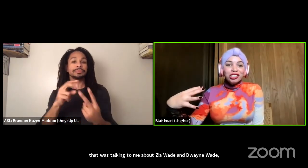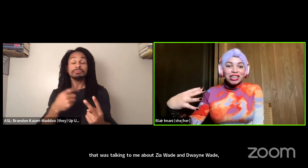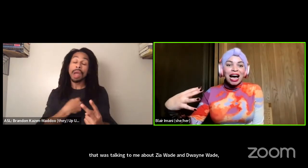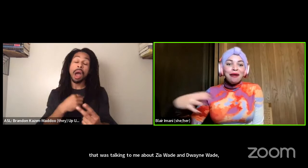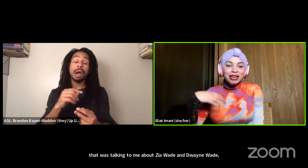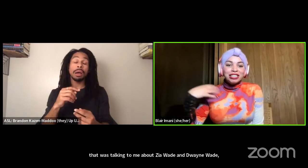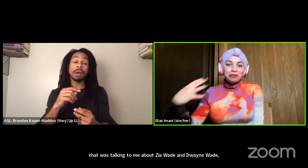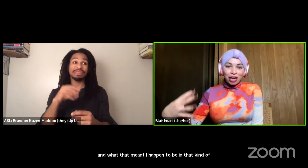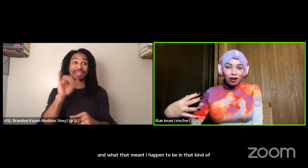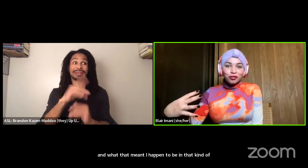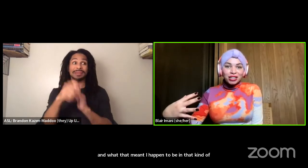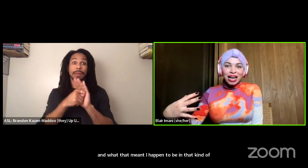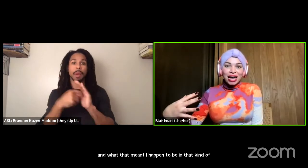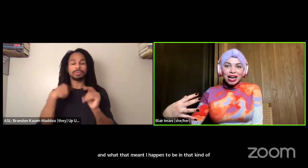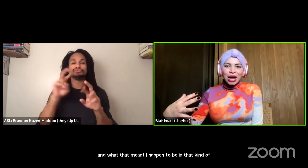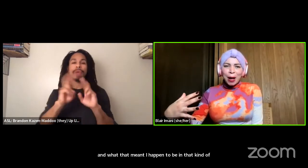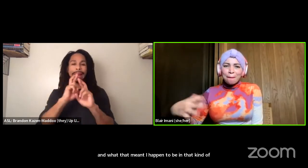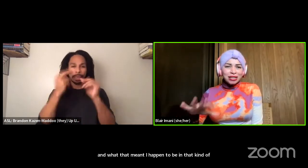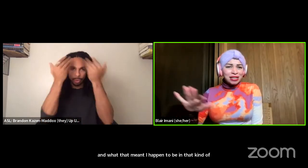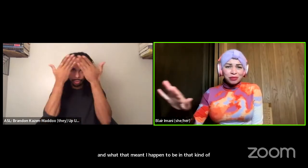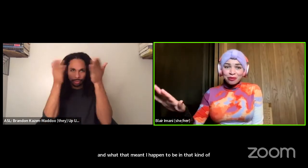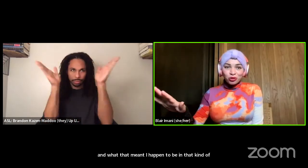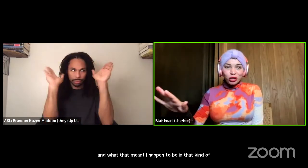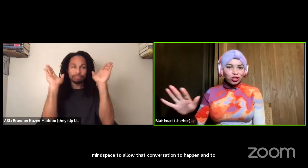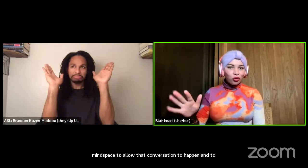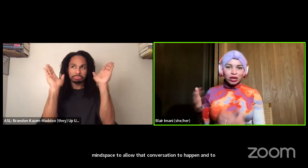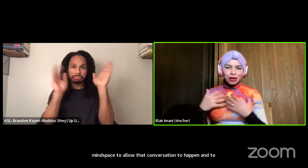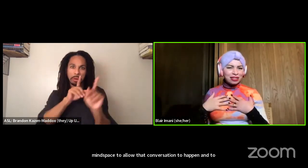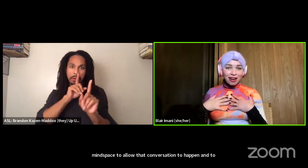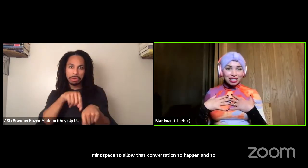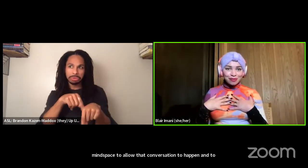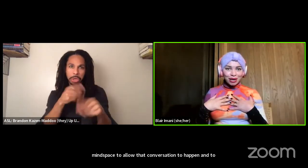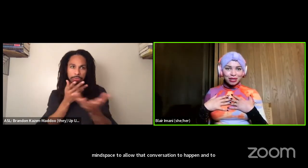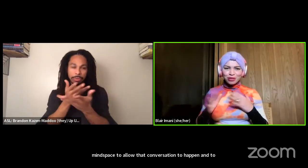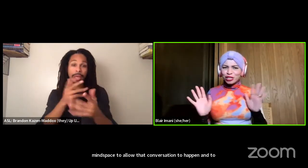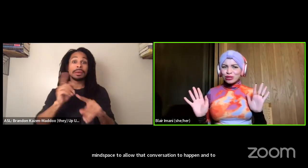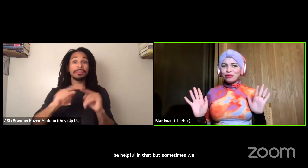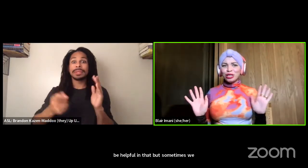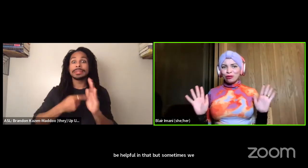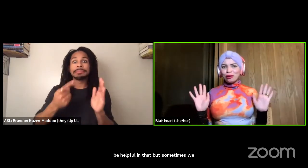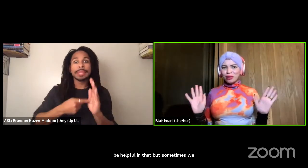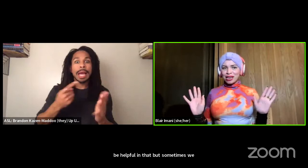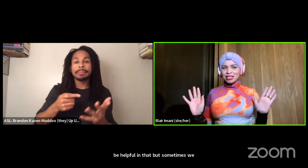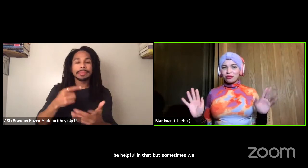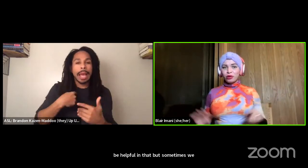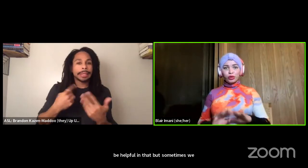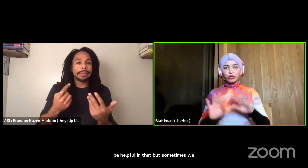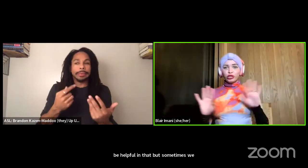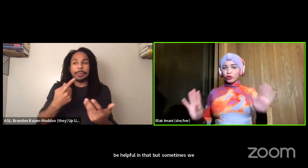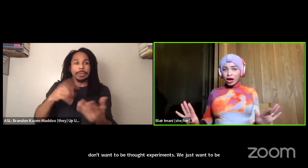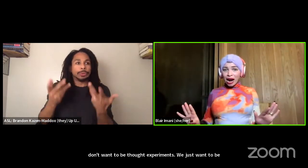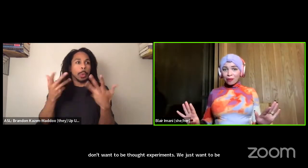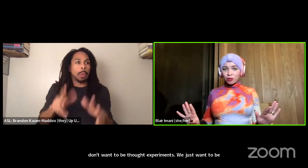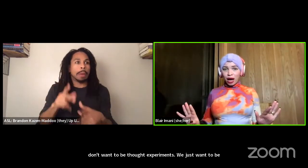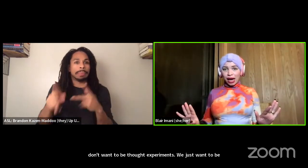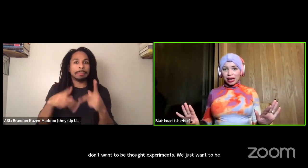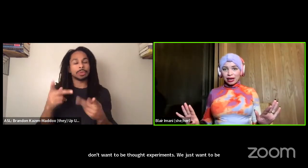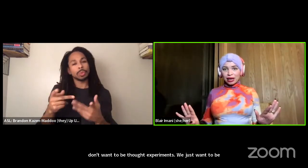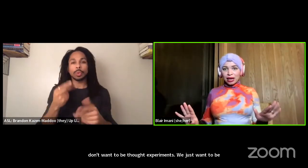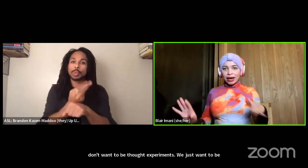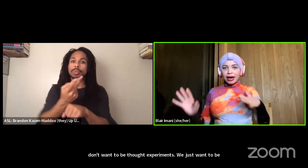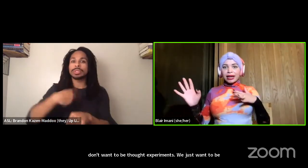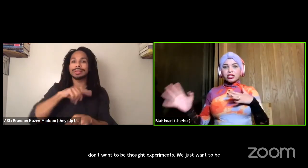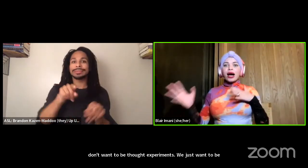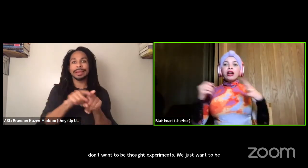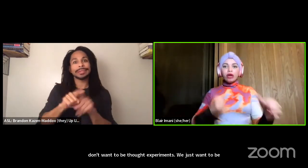that conversation to happen and to be helpful in that. But sometimes we don't want to be thought experiments. We just want to be human beings and we want to enjoy our apple